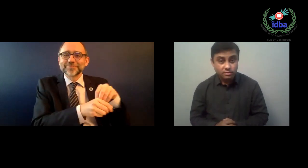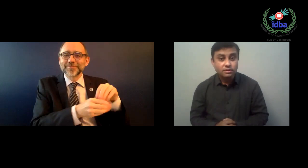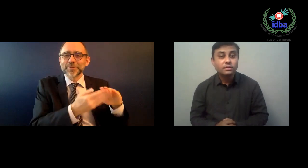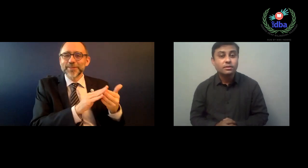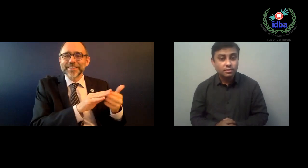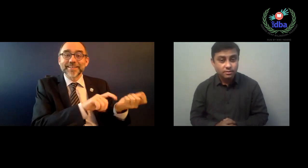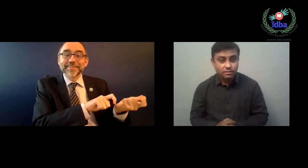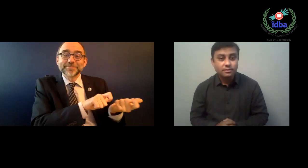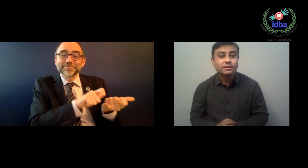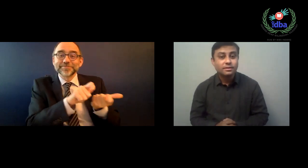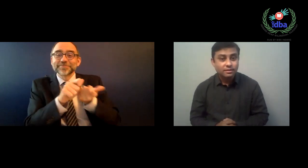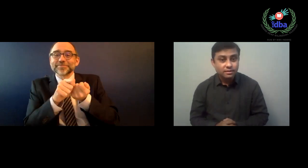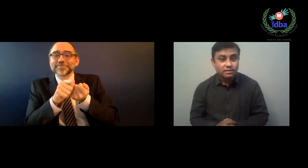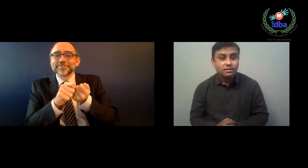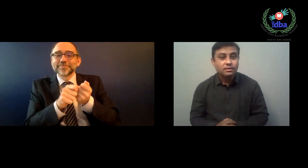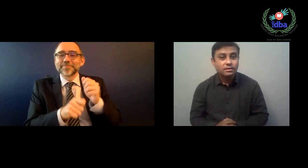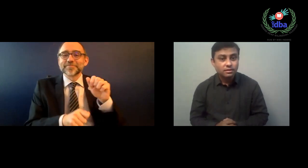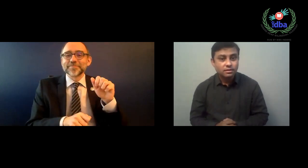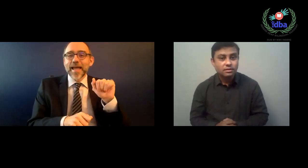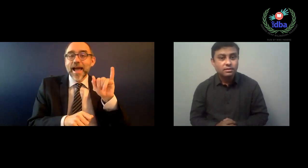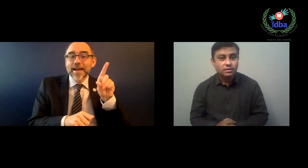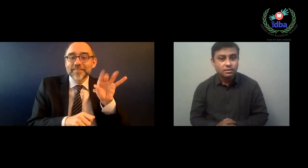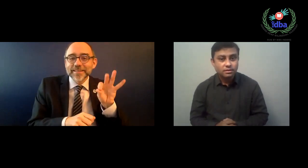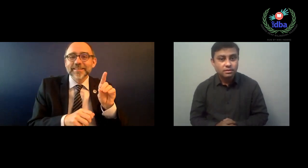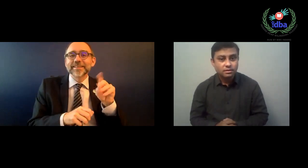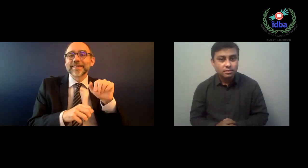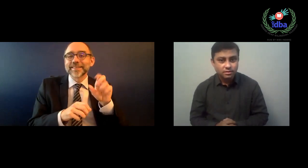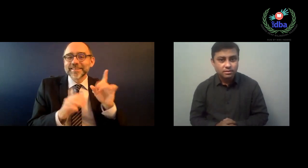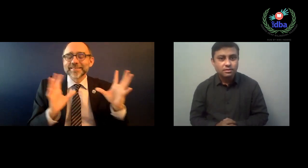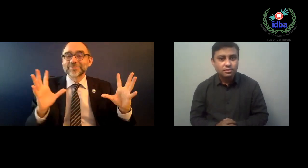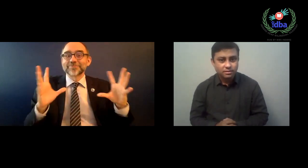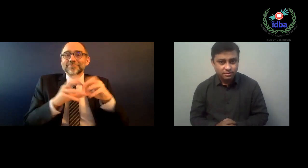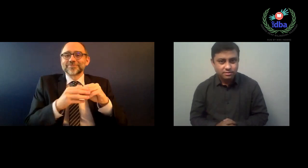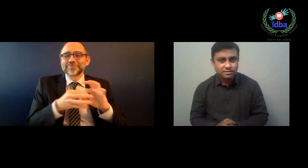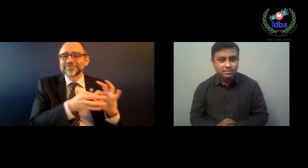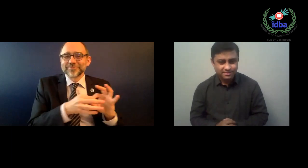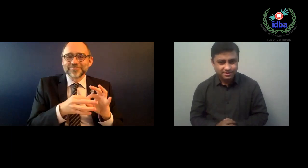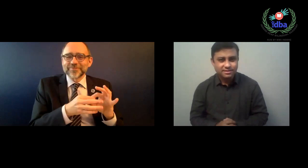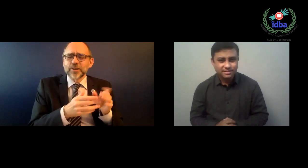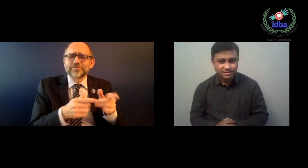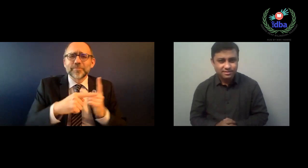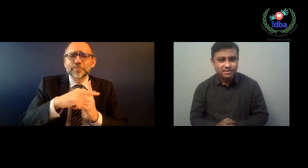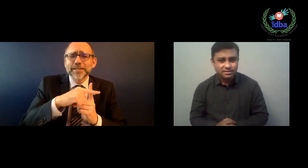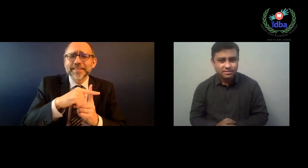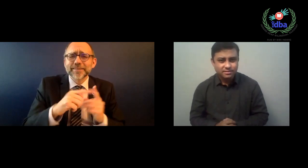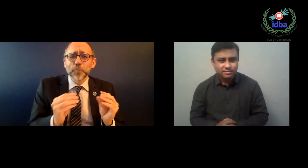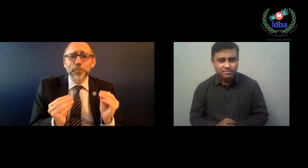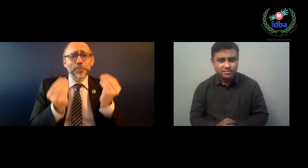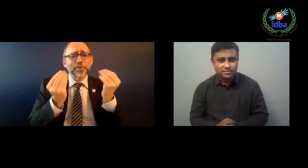And the community together, youth and the adult deaf together can, it's a